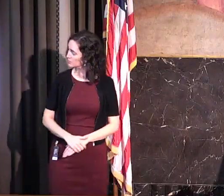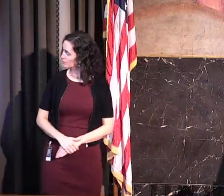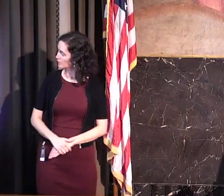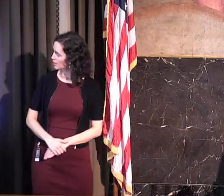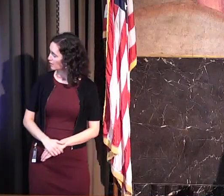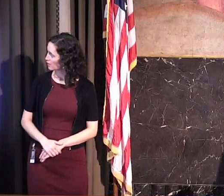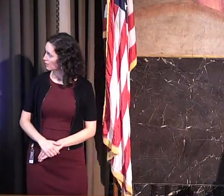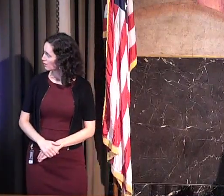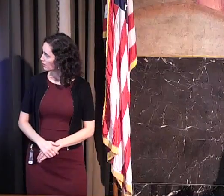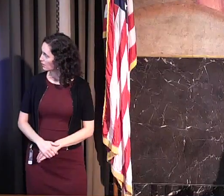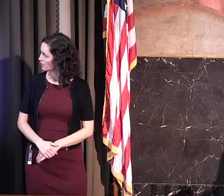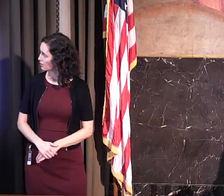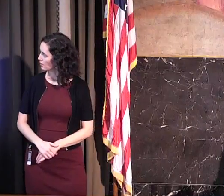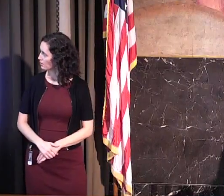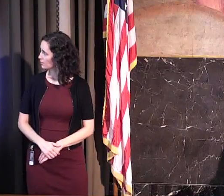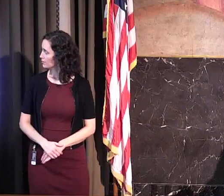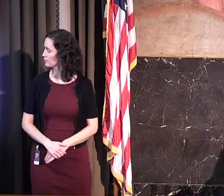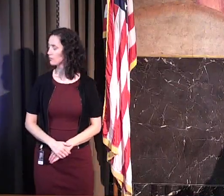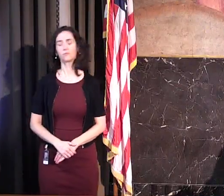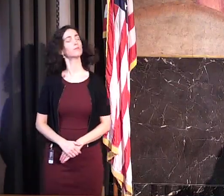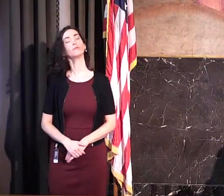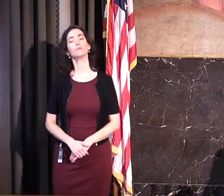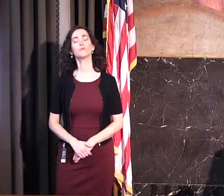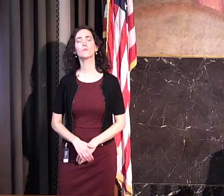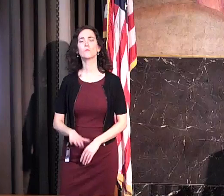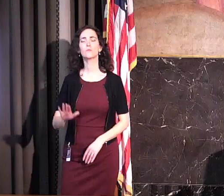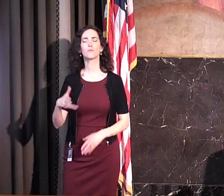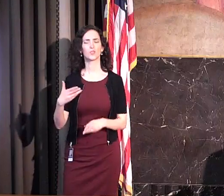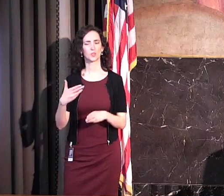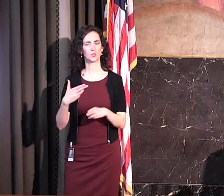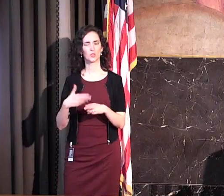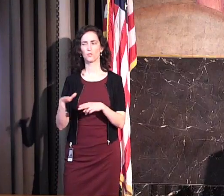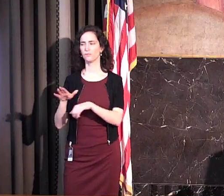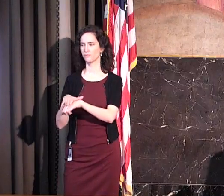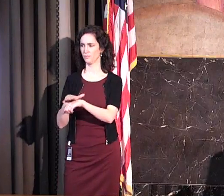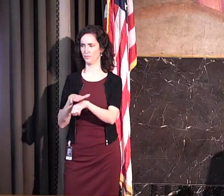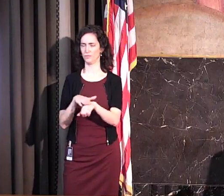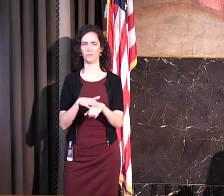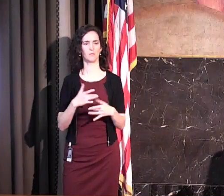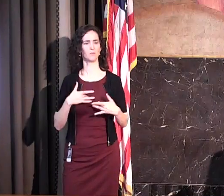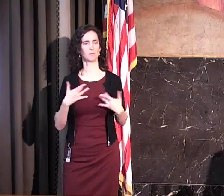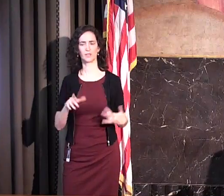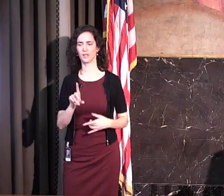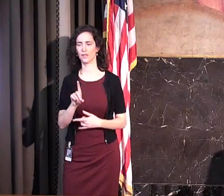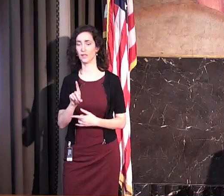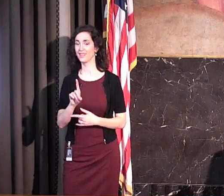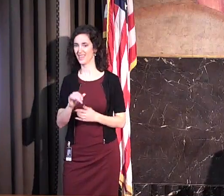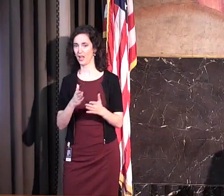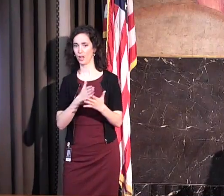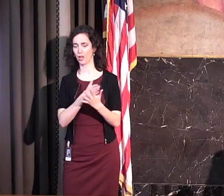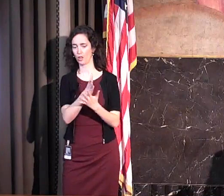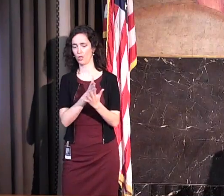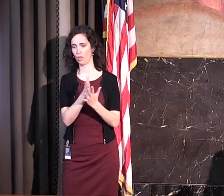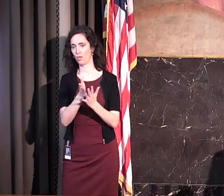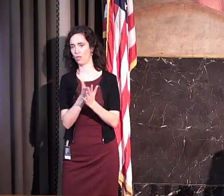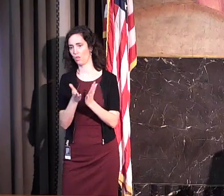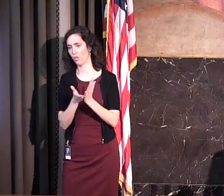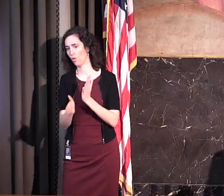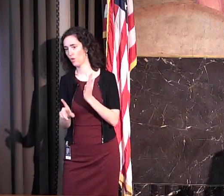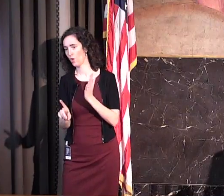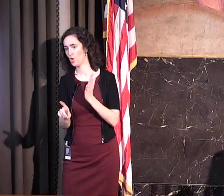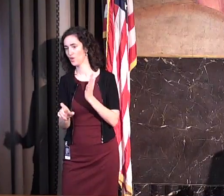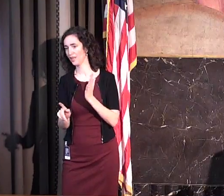I do want to briefly let you know where we are with Delta. Delta is clearly the